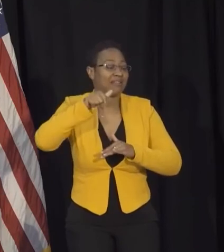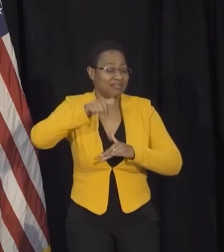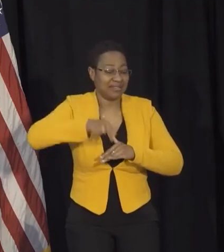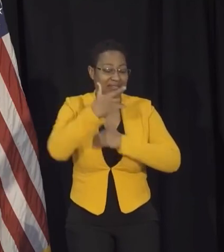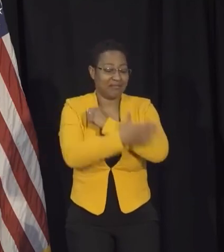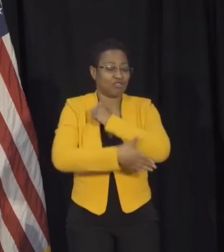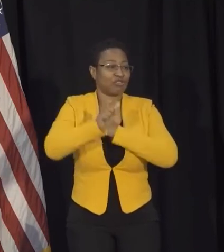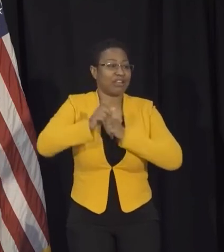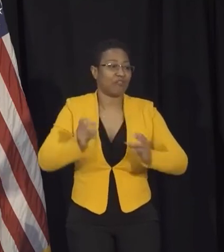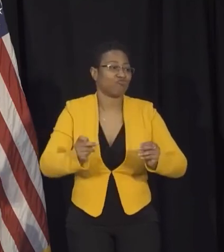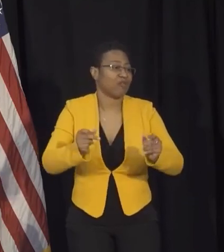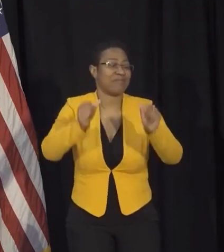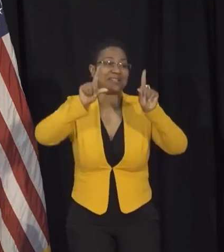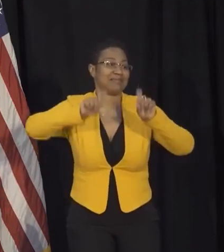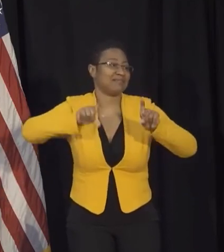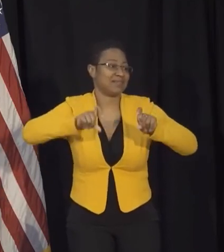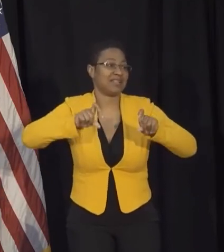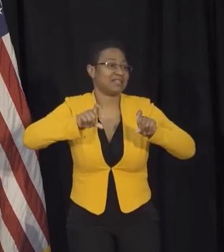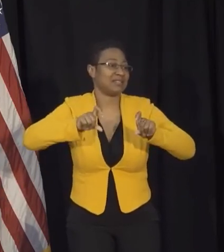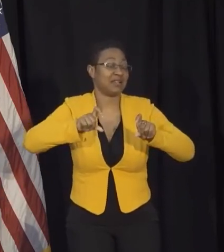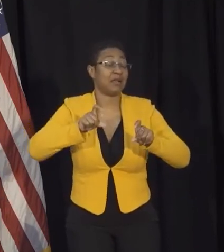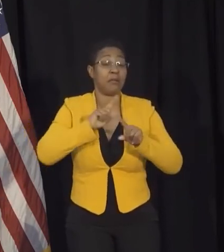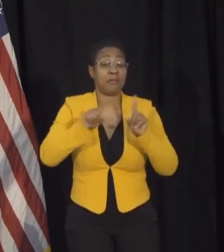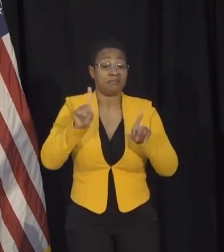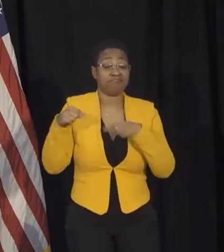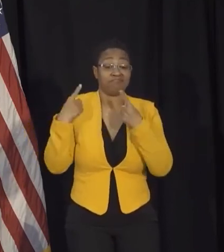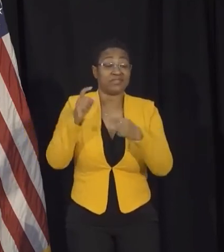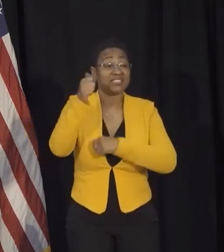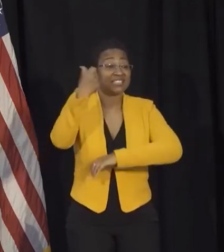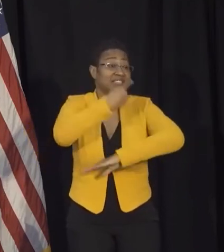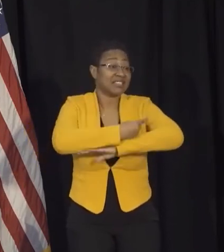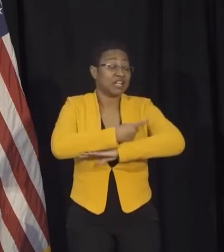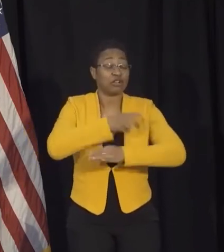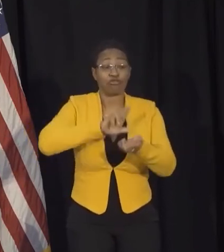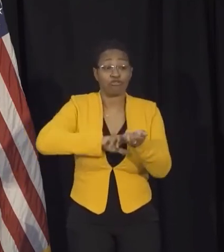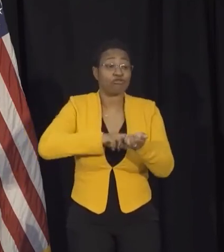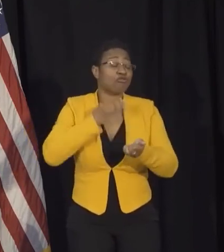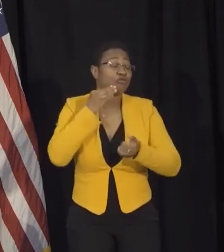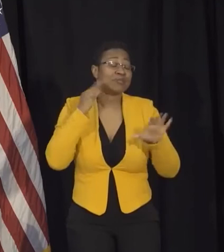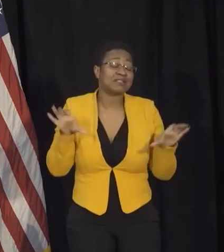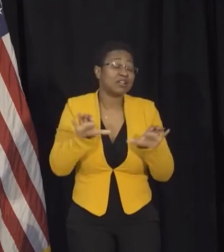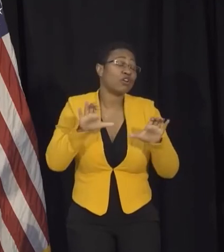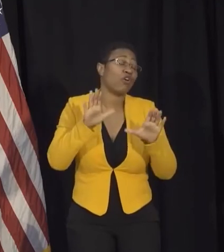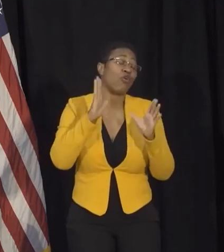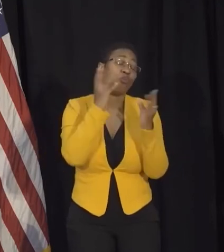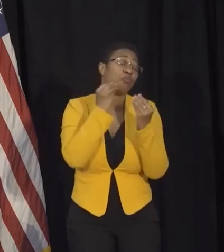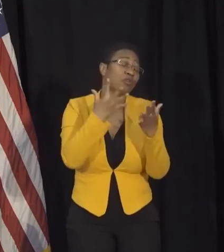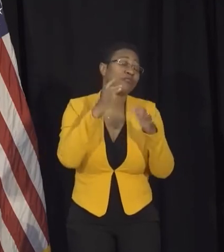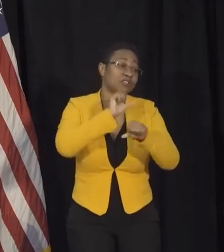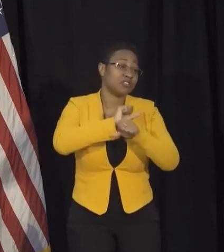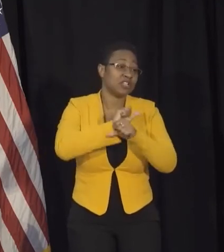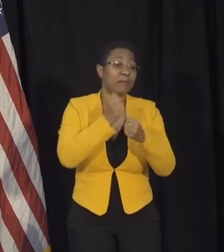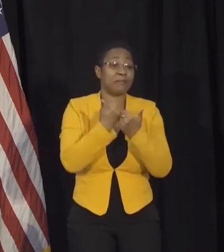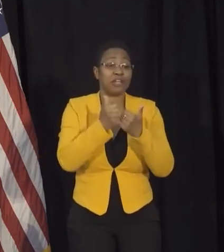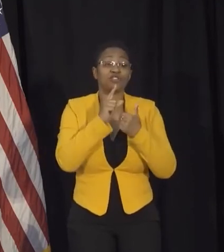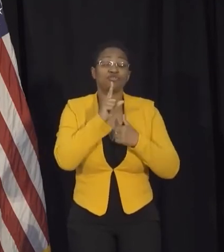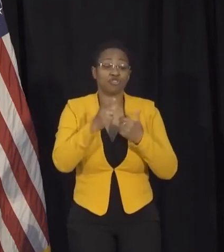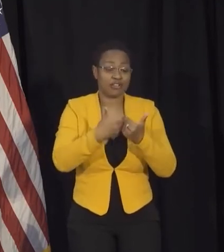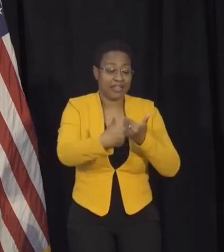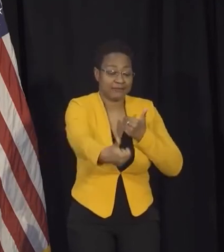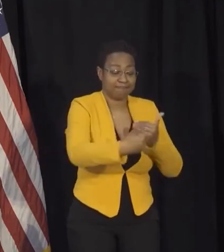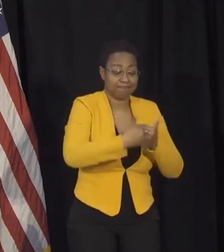rapid testing. But in the last 10 days, I think the nursing homes have done a really good job of isolating